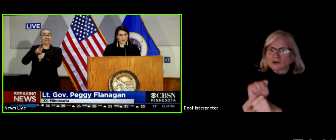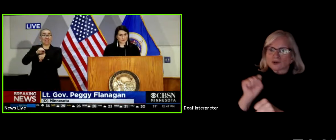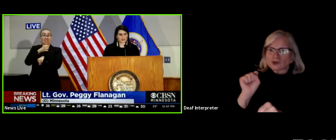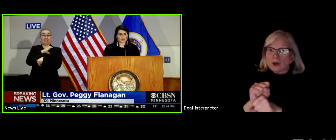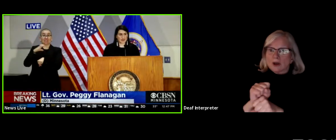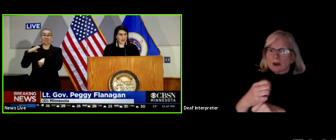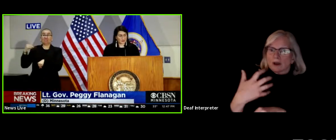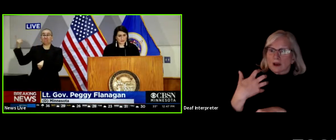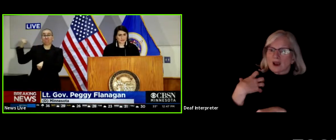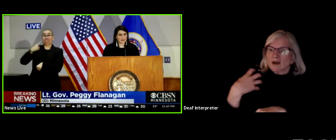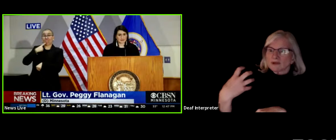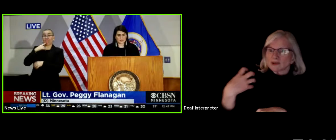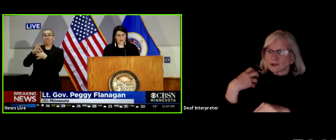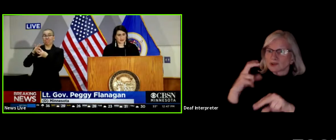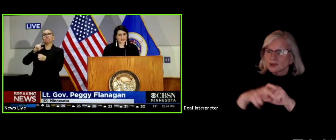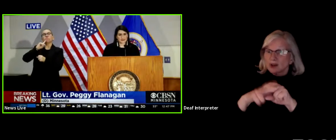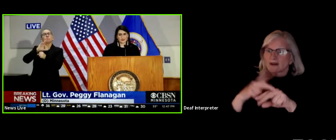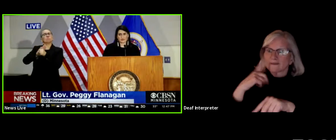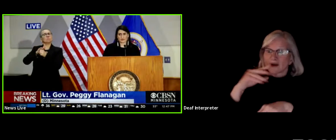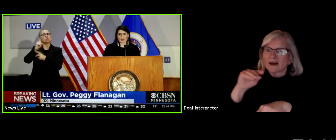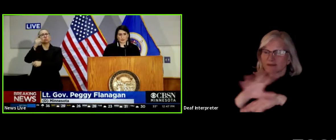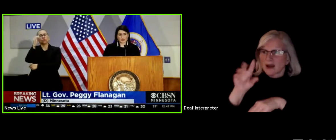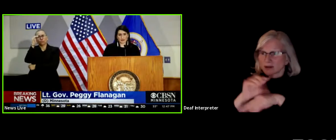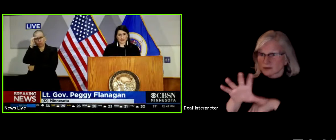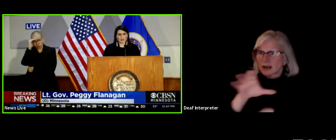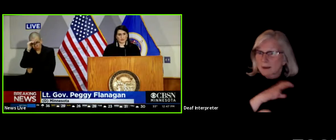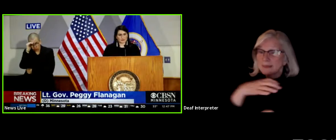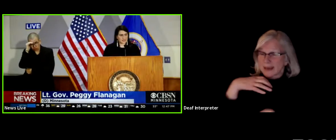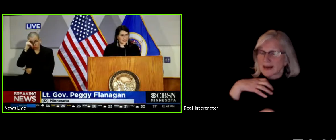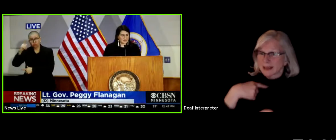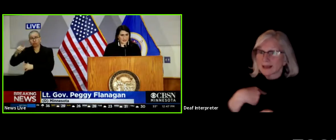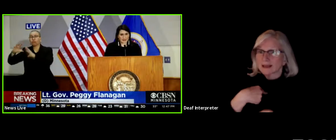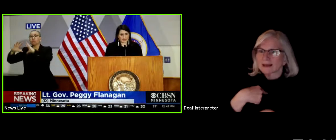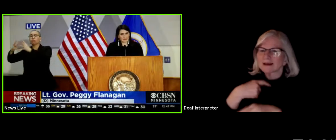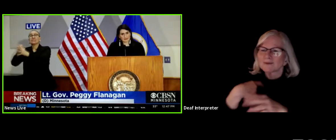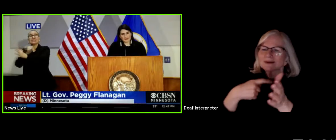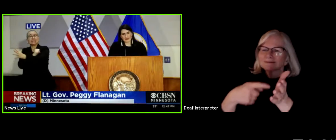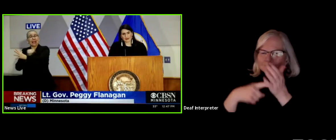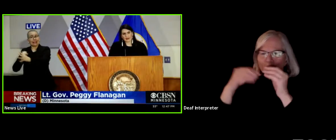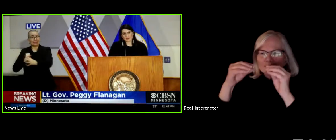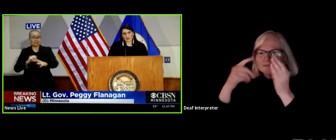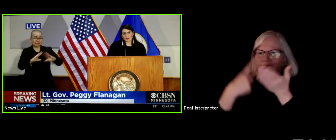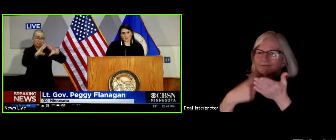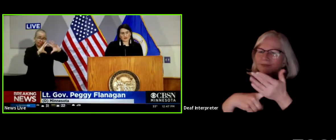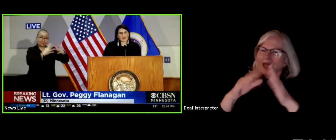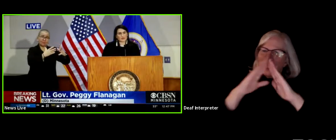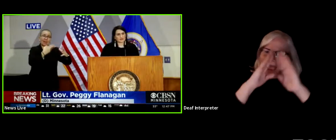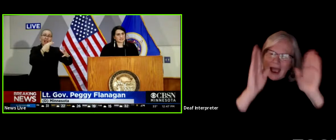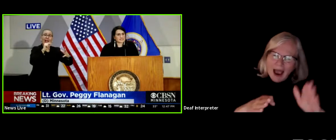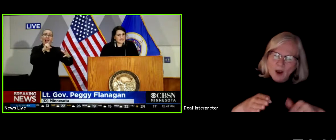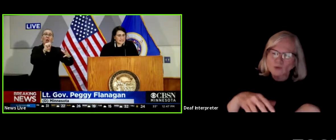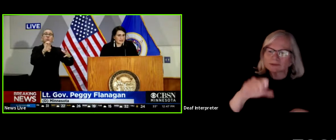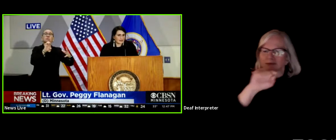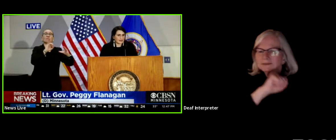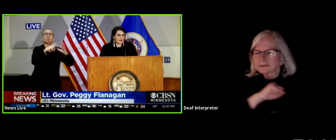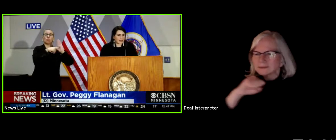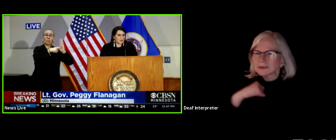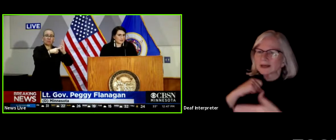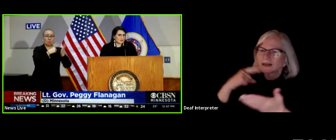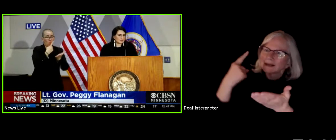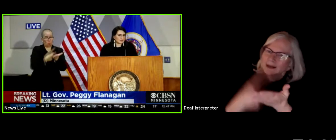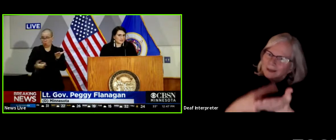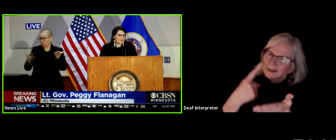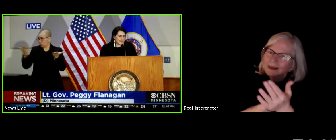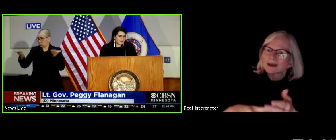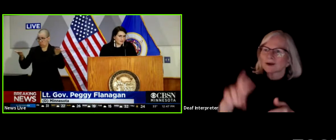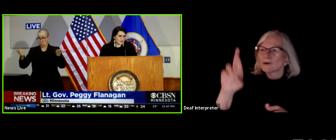hearing folks from the House and the Senate, from people on both sides of the aisle, about what they want to see and how